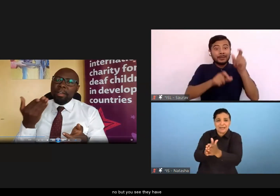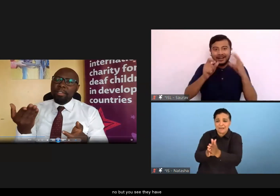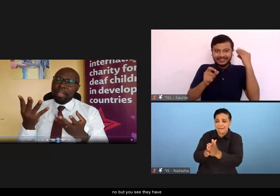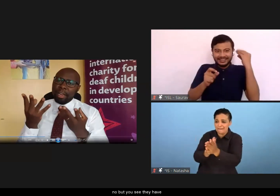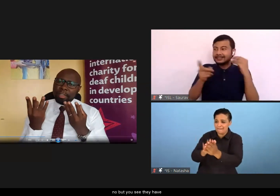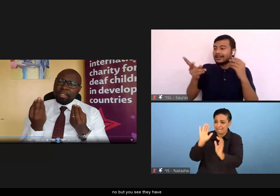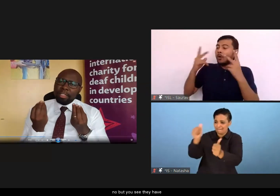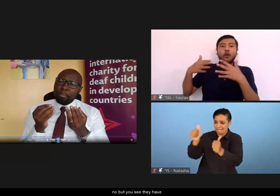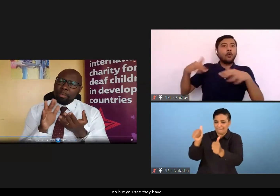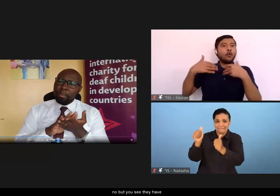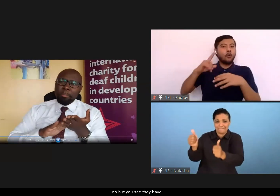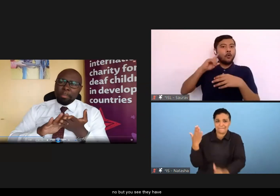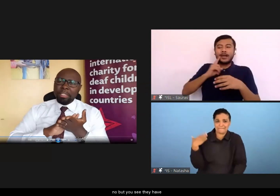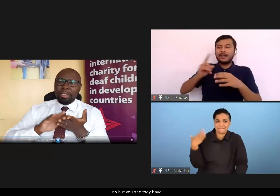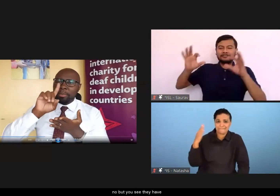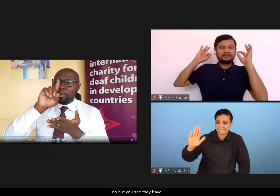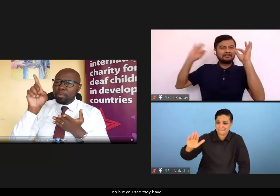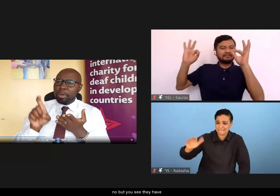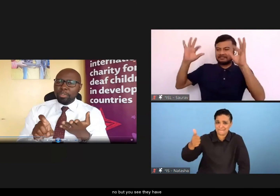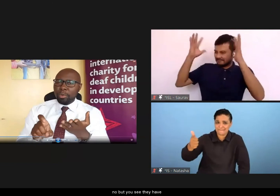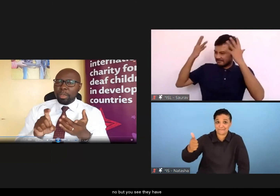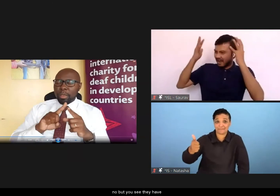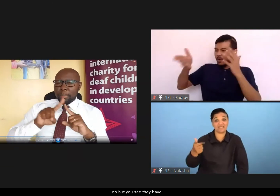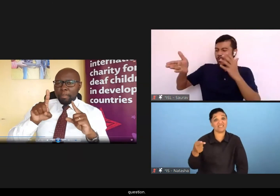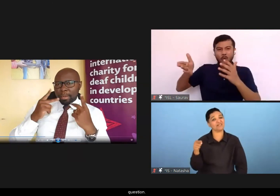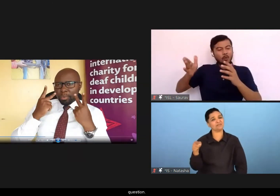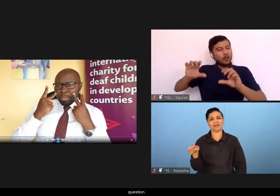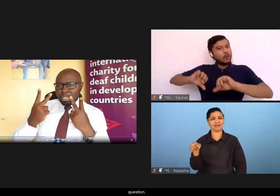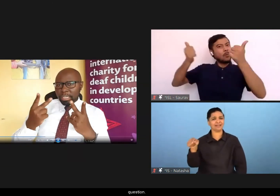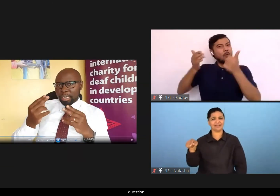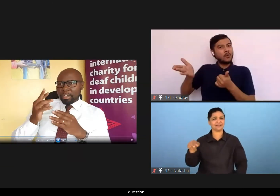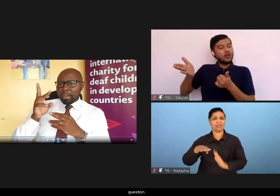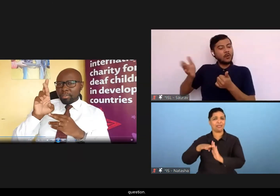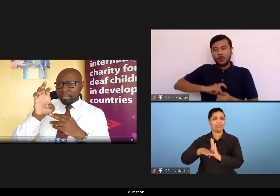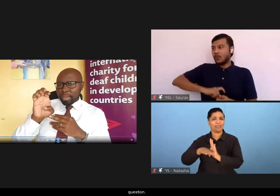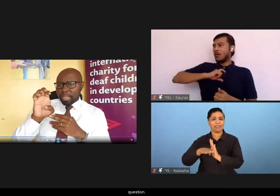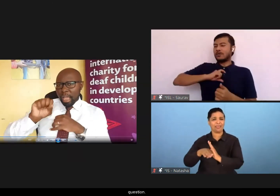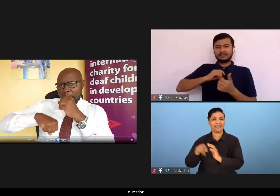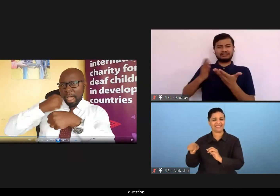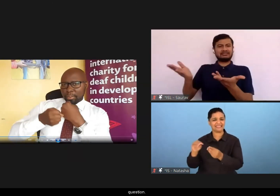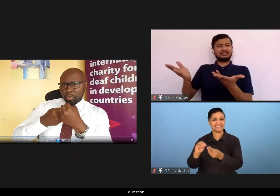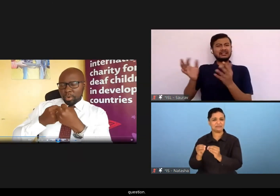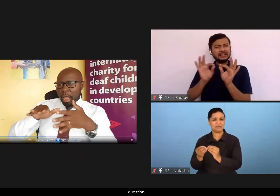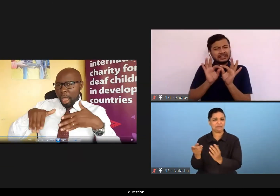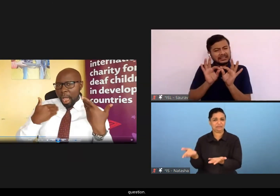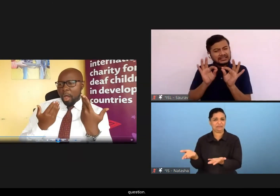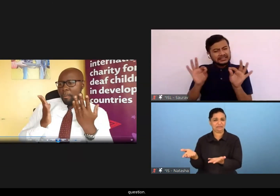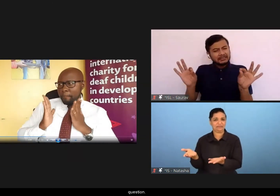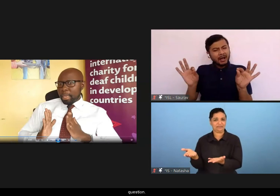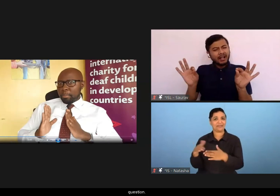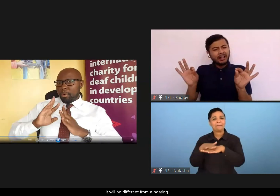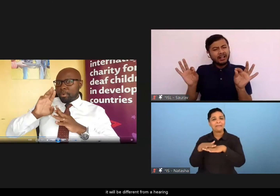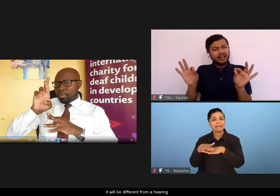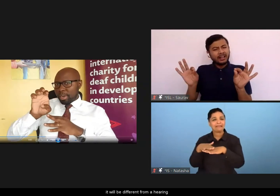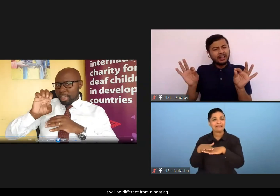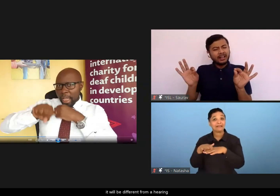But you see, they've answered a very simple question, a very simple, basic question. But you will see the